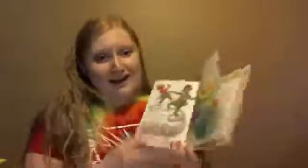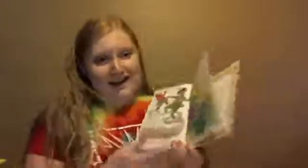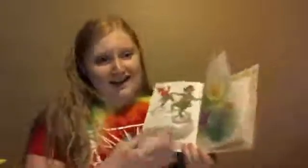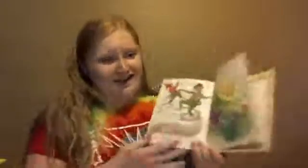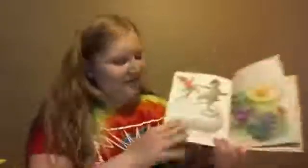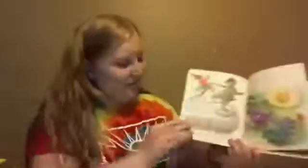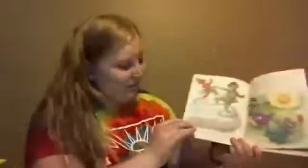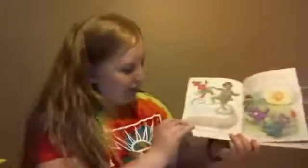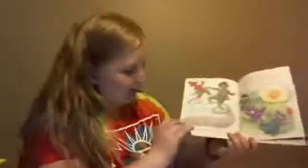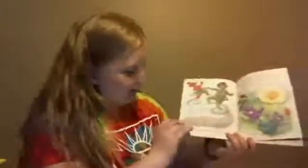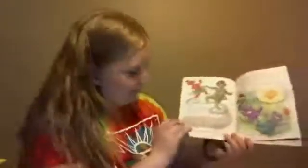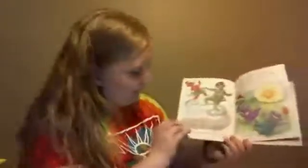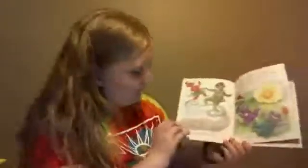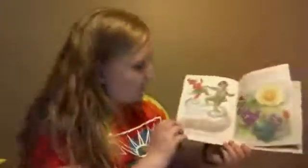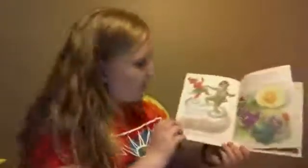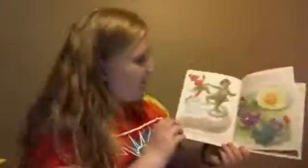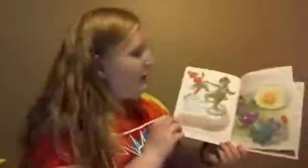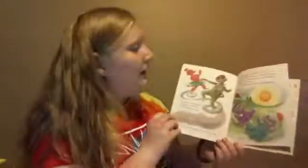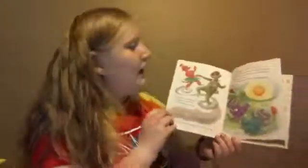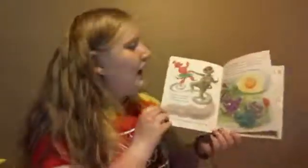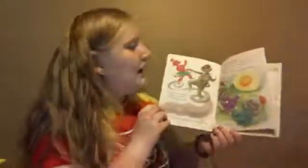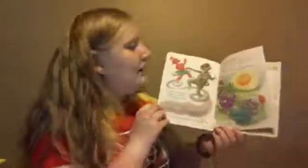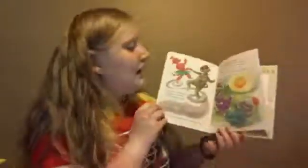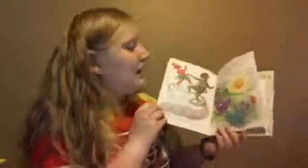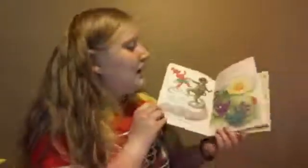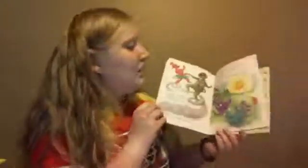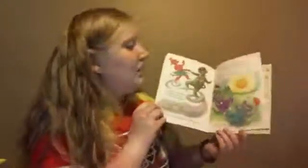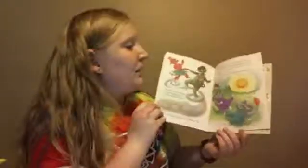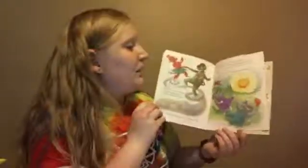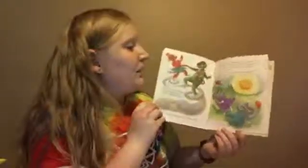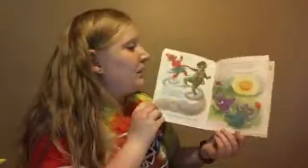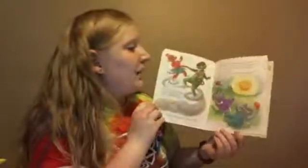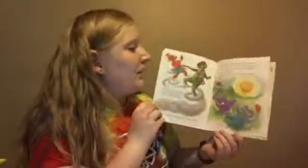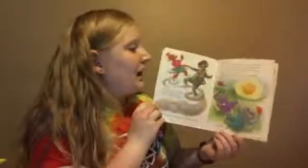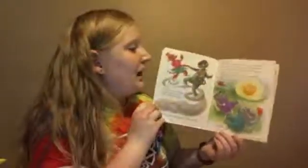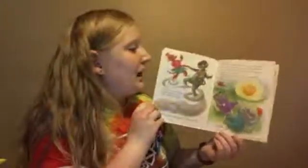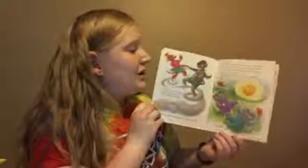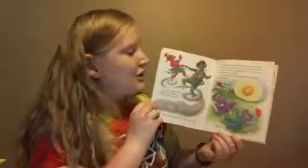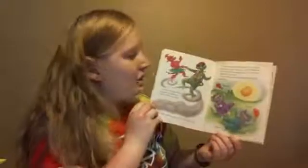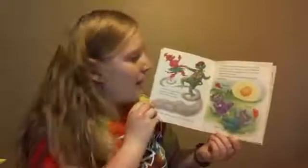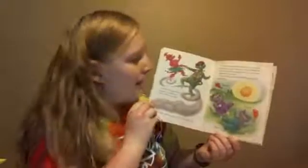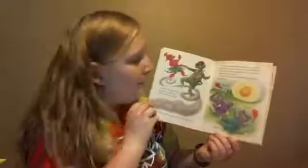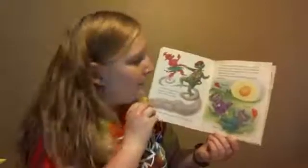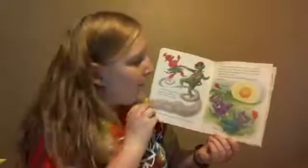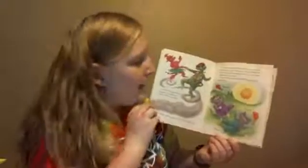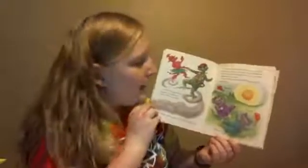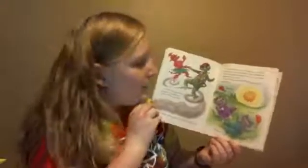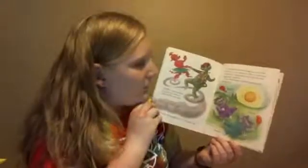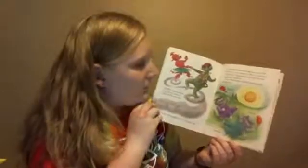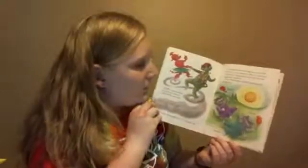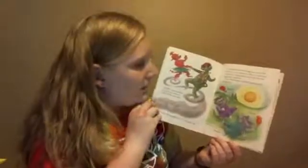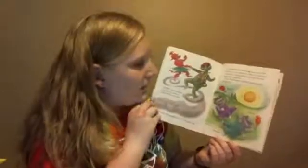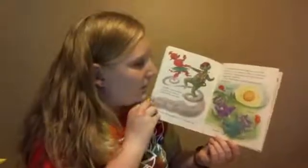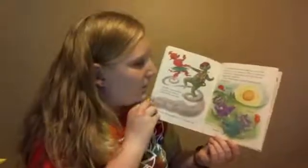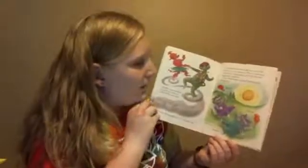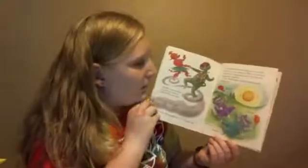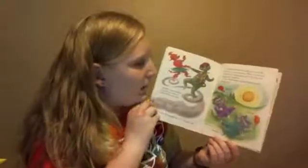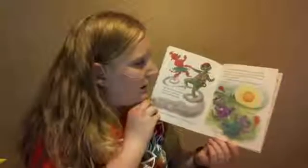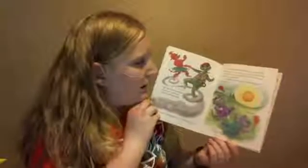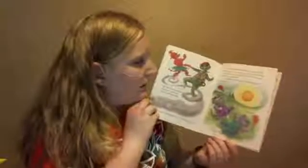gray fog. And suddenly Brush woke up and Hush woke up. It was morning. They crawled out of